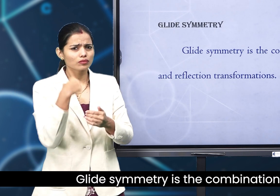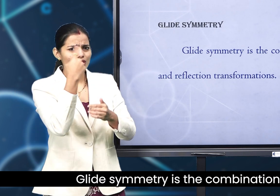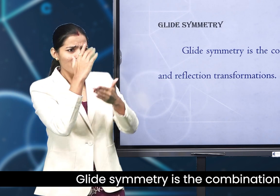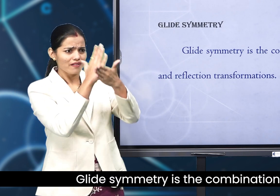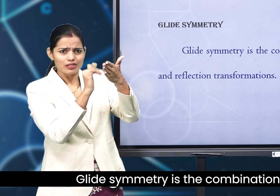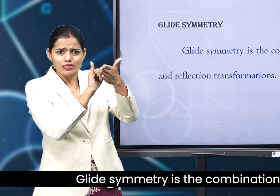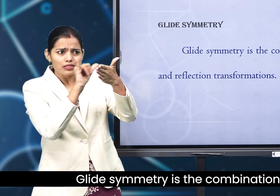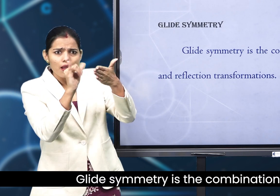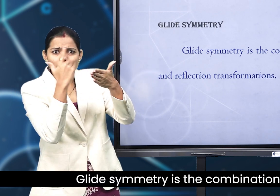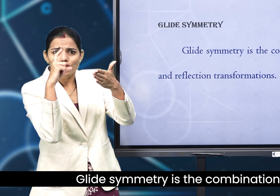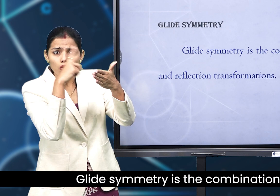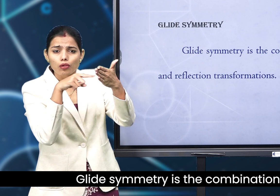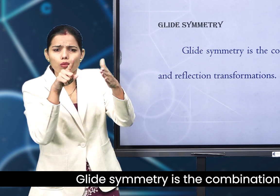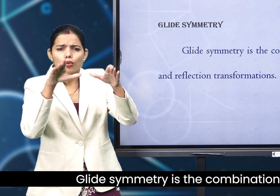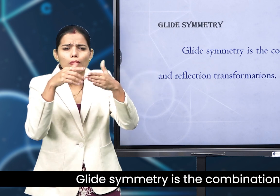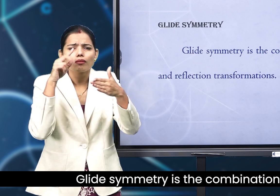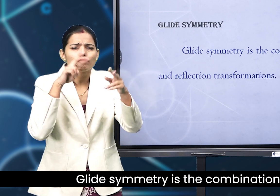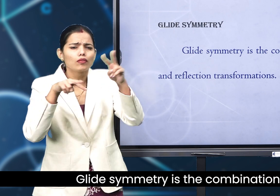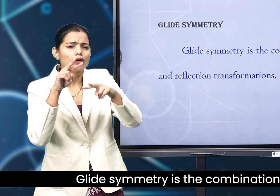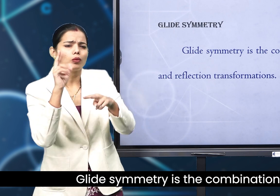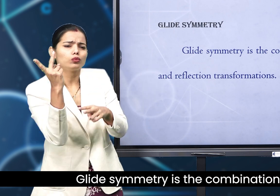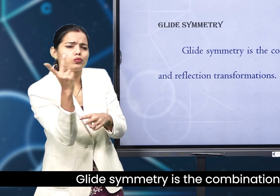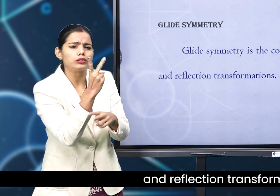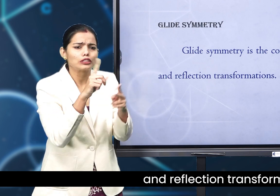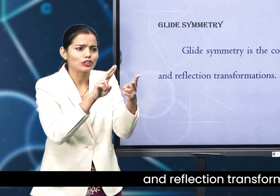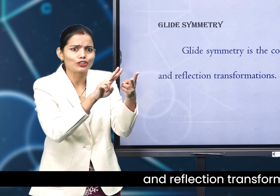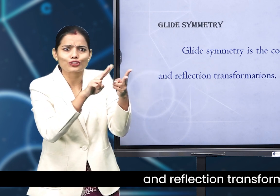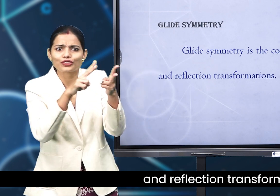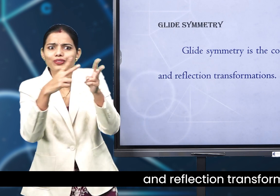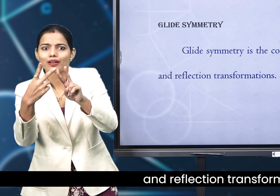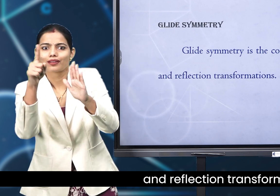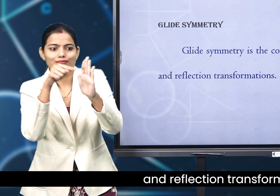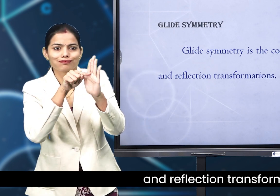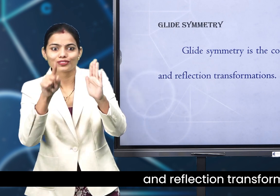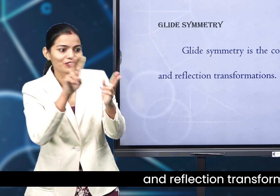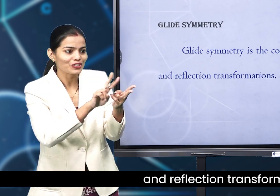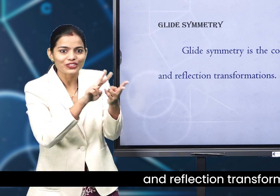Glide symmetry is the combination of both translation and reflection transformations.